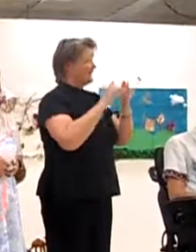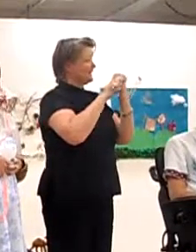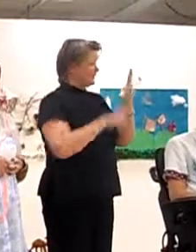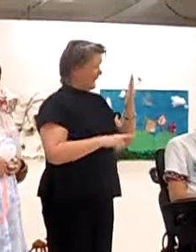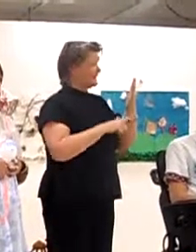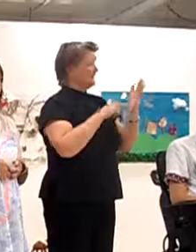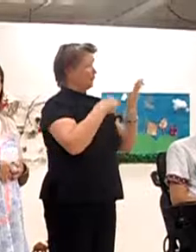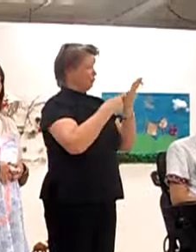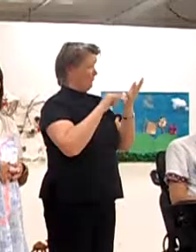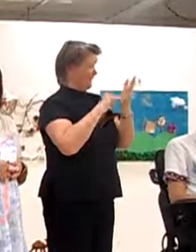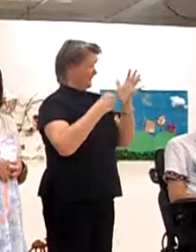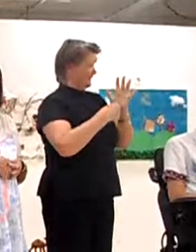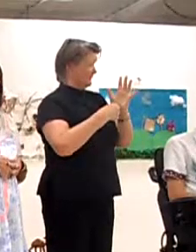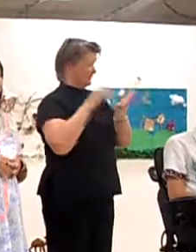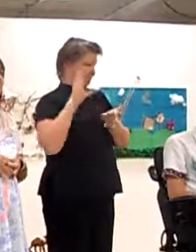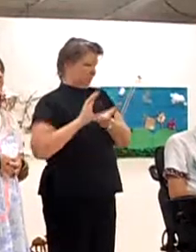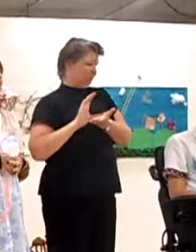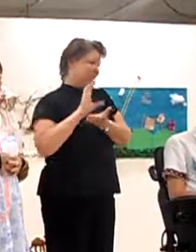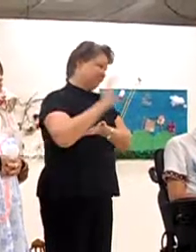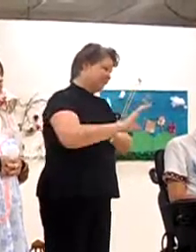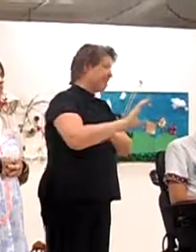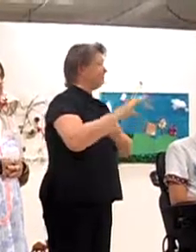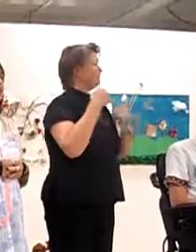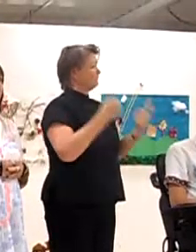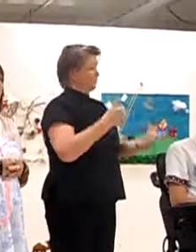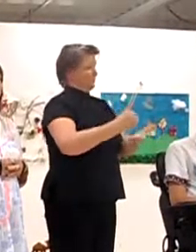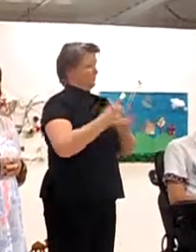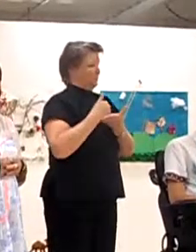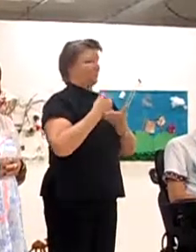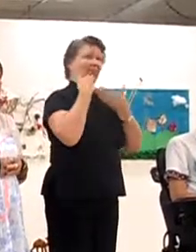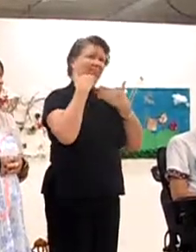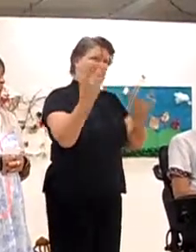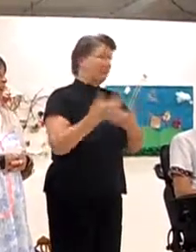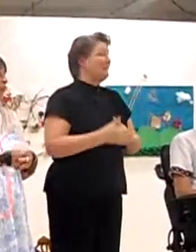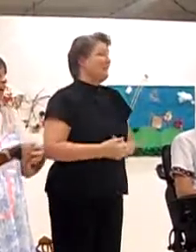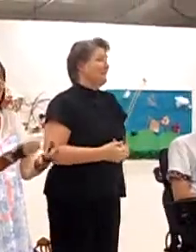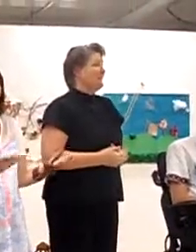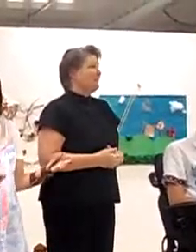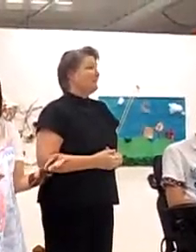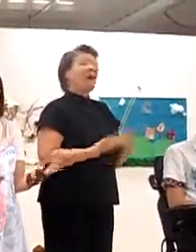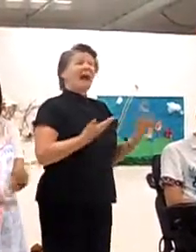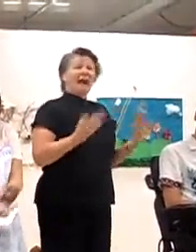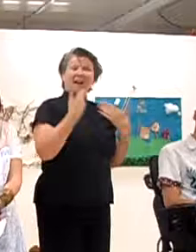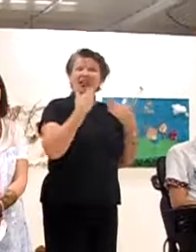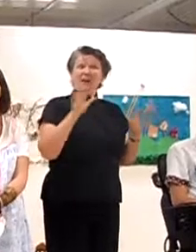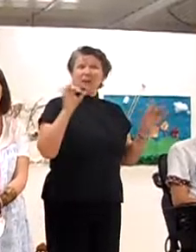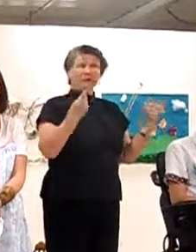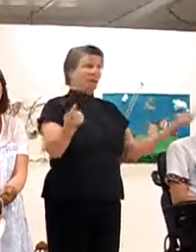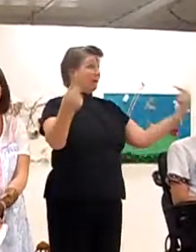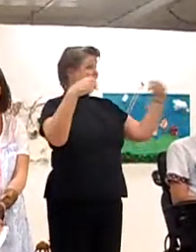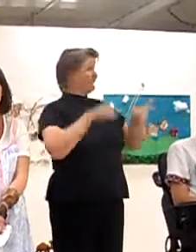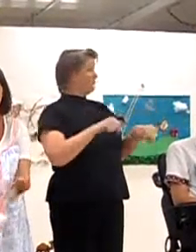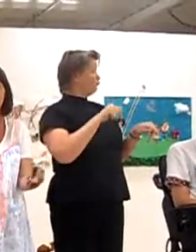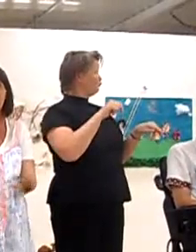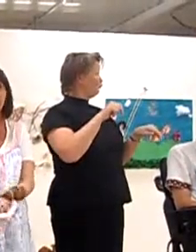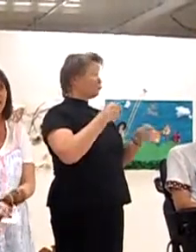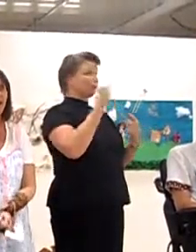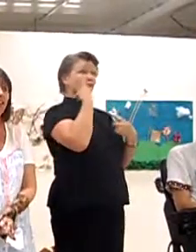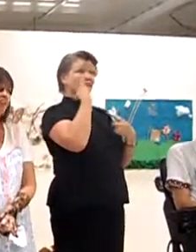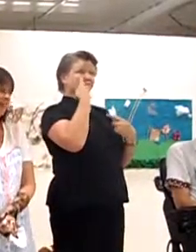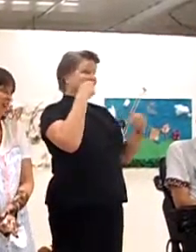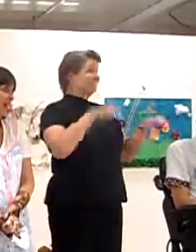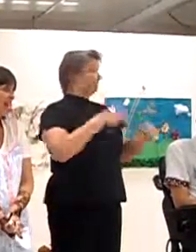that Access to Arts wants to work with. Pip, Adrian, Amber, I'm not sure who else came in during this process,